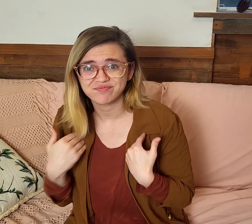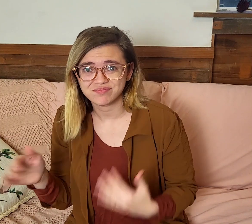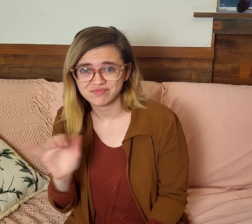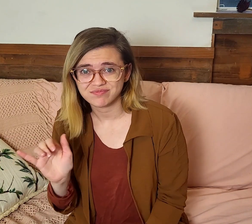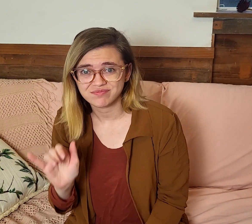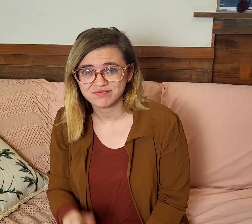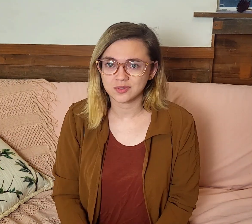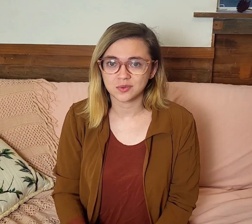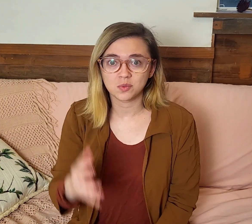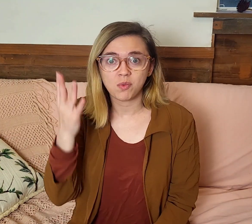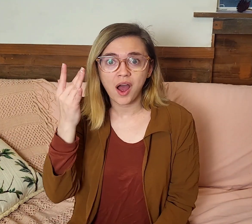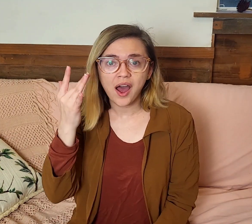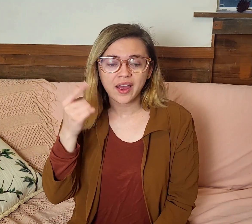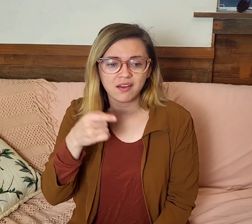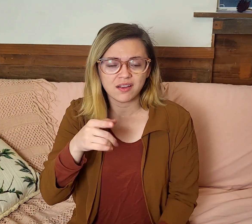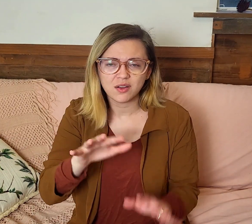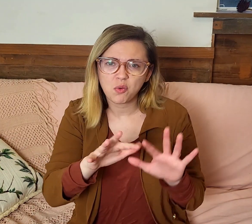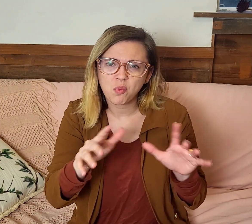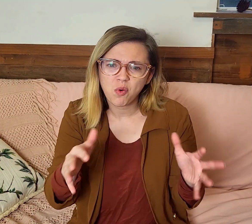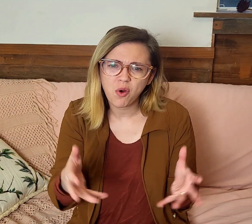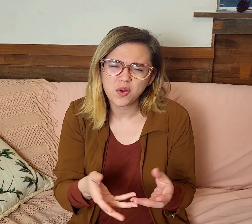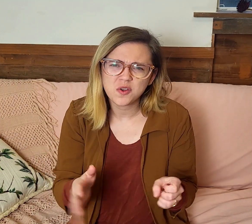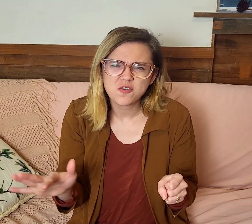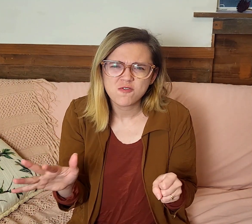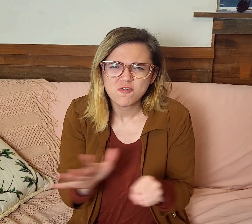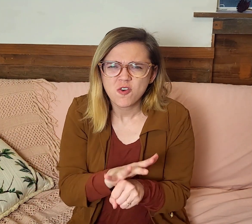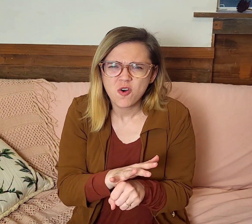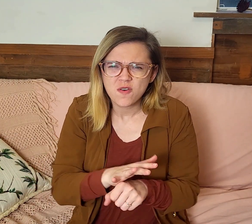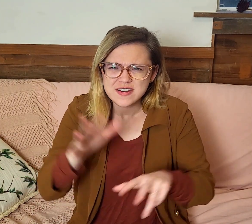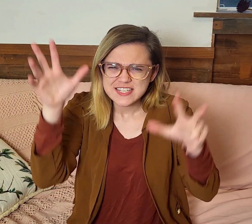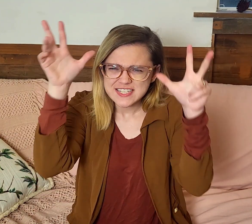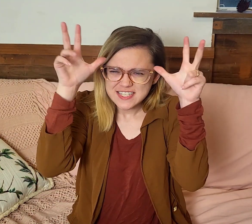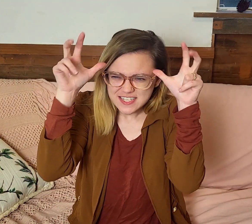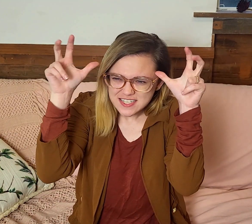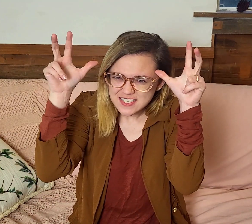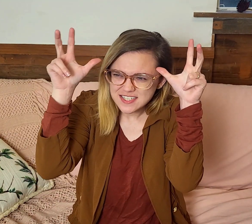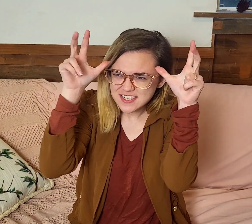of the animals as well. Because the world was full